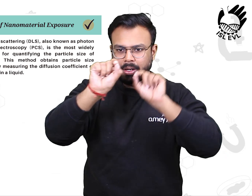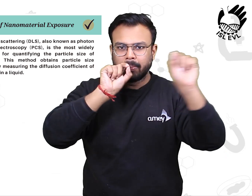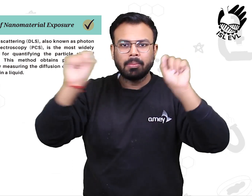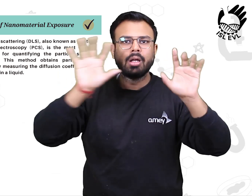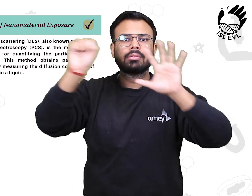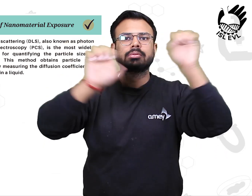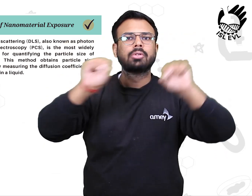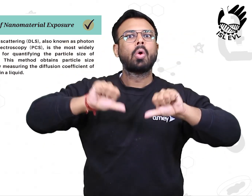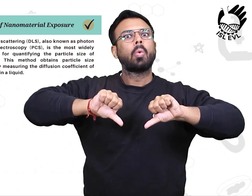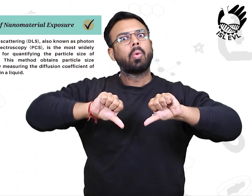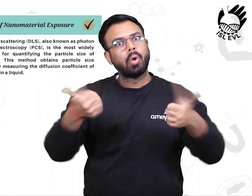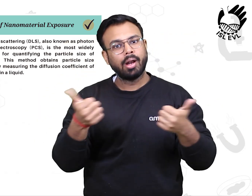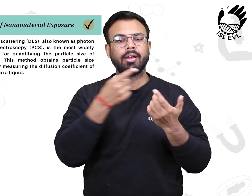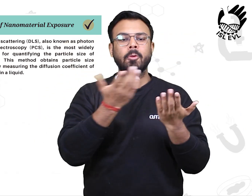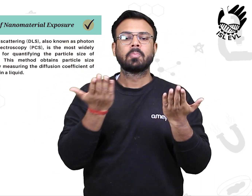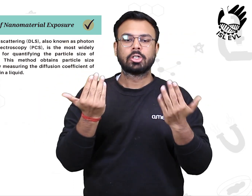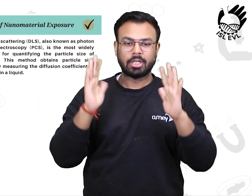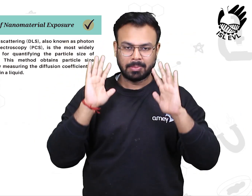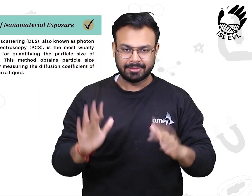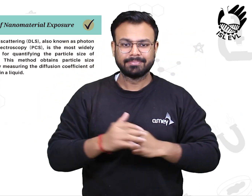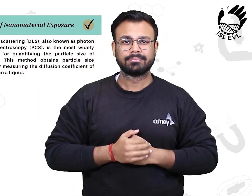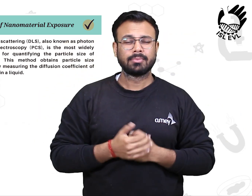is the most widely used method